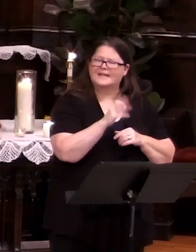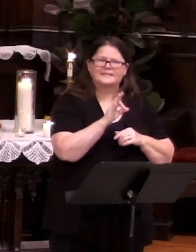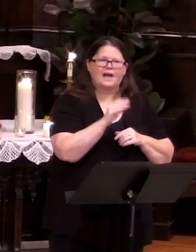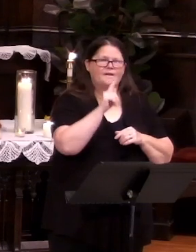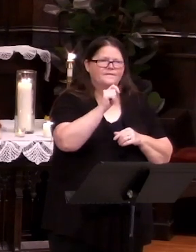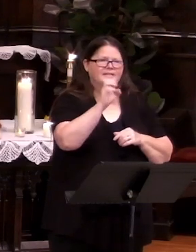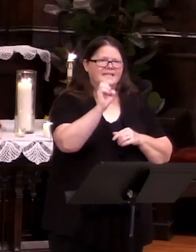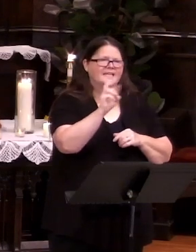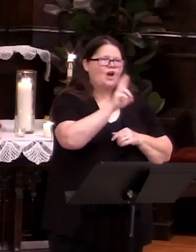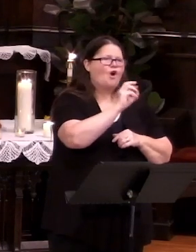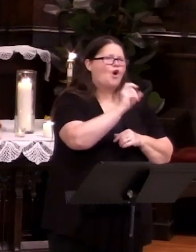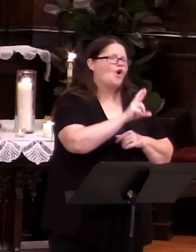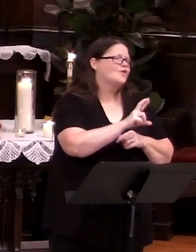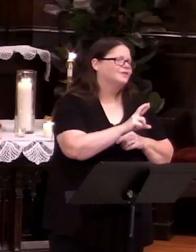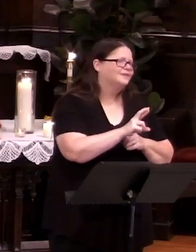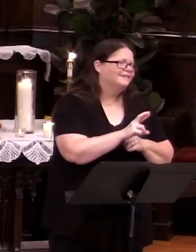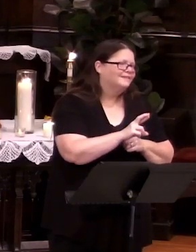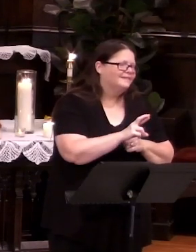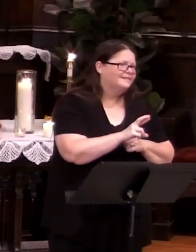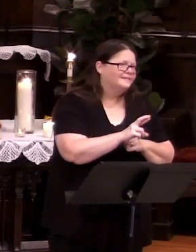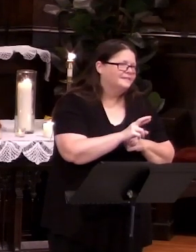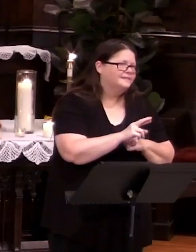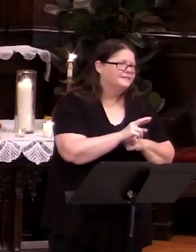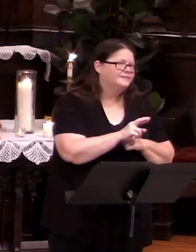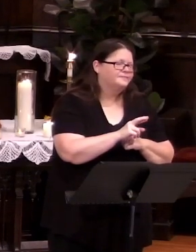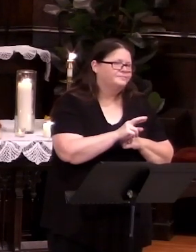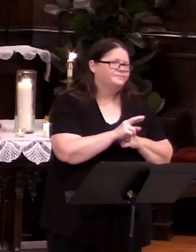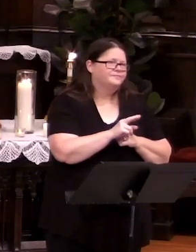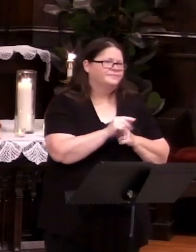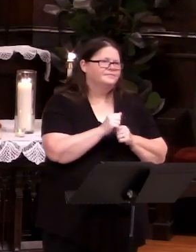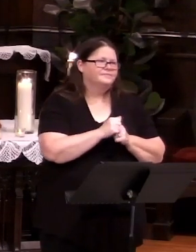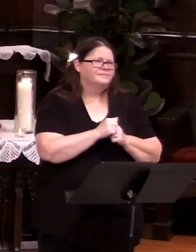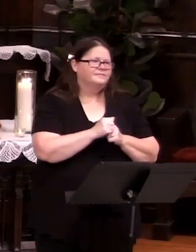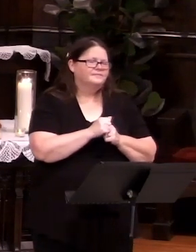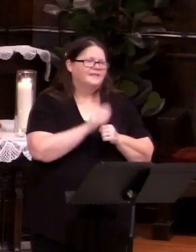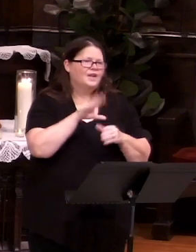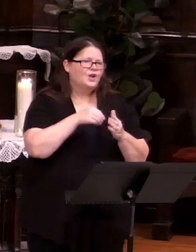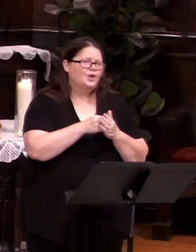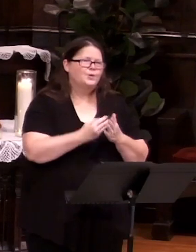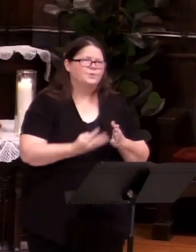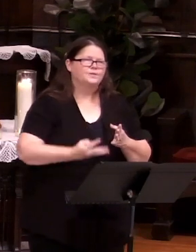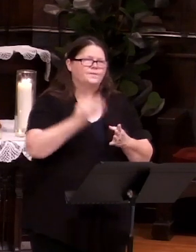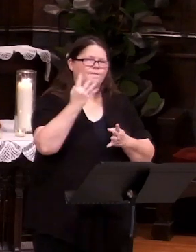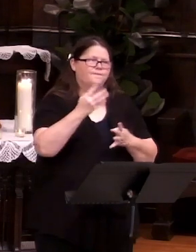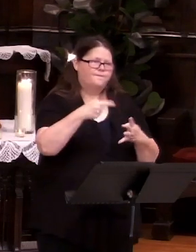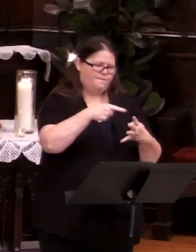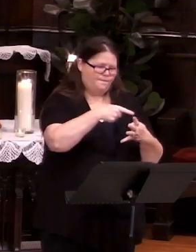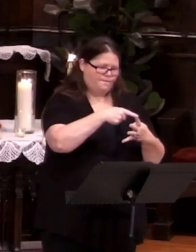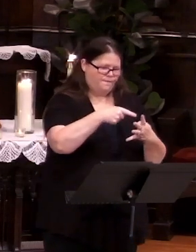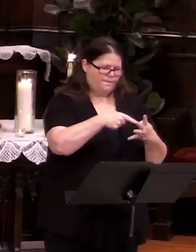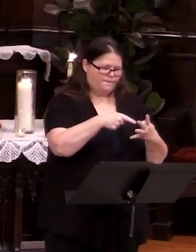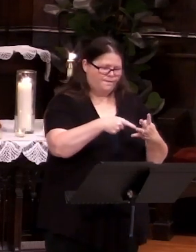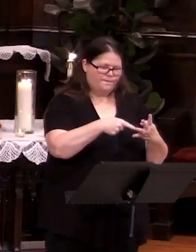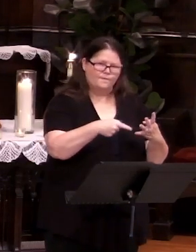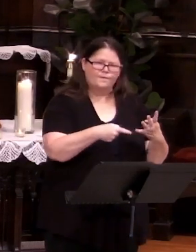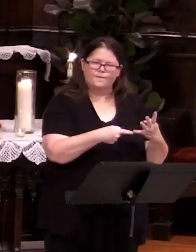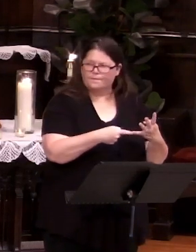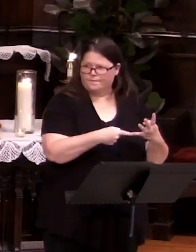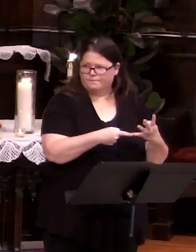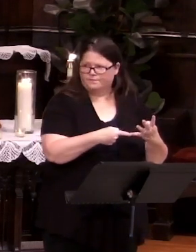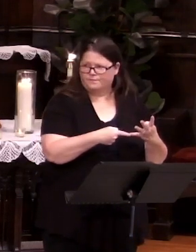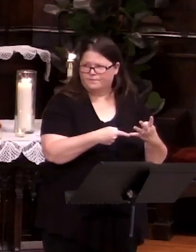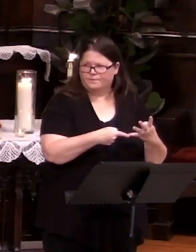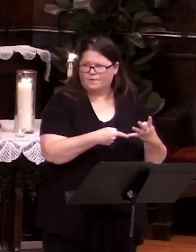Terror, where she reflects on four Old Testament stories, the concubine in Judges, Tamar,